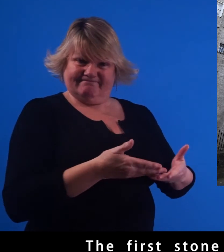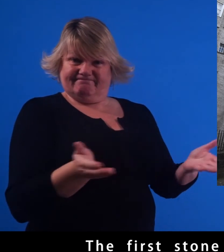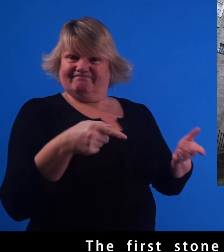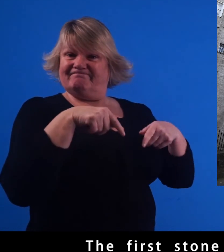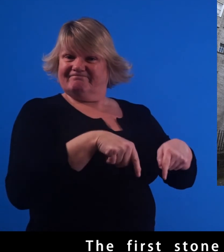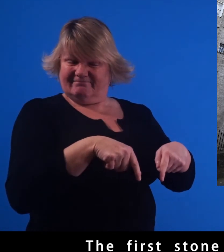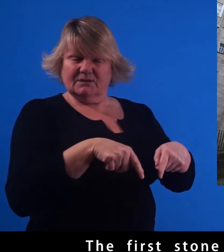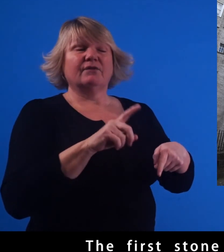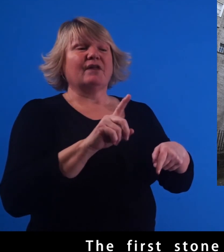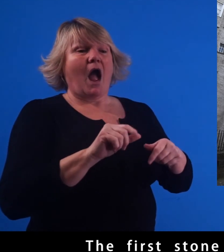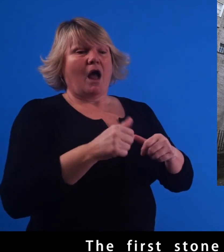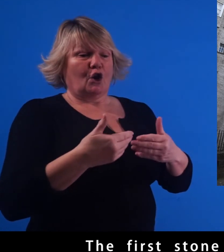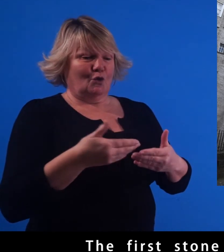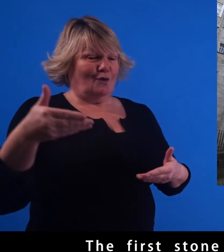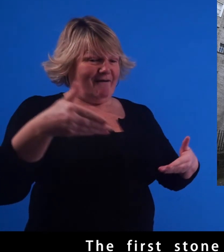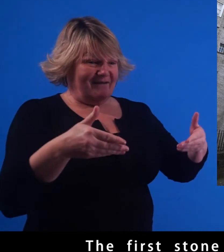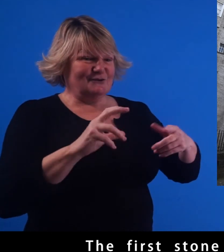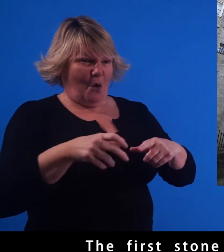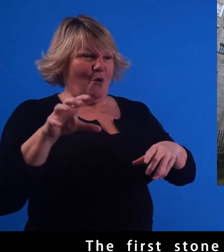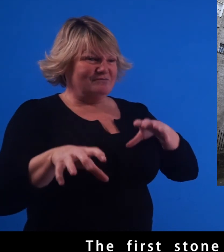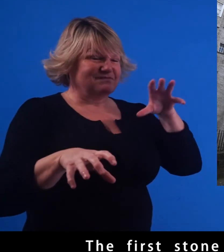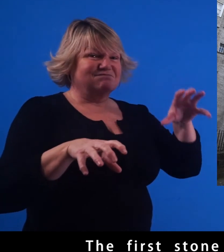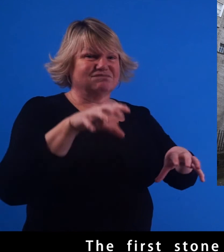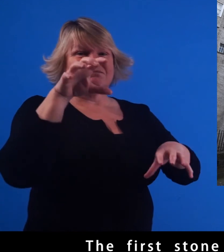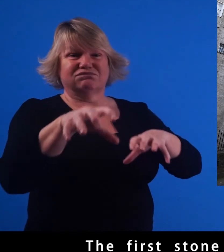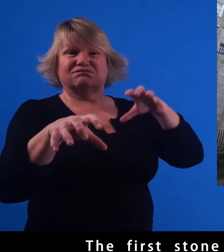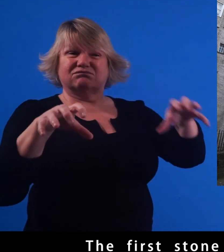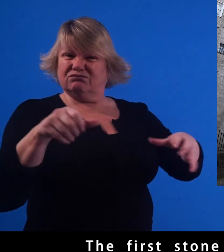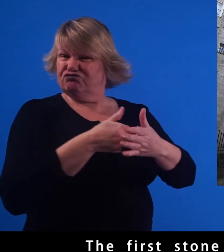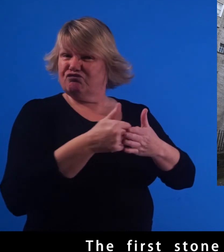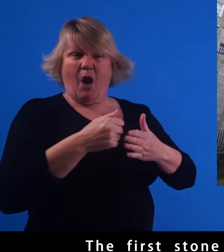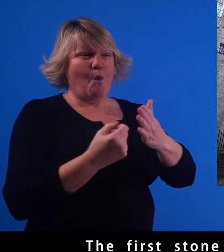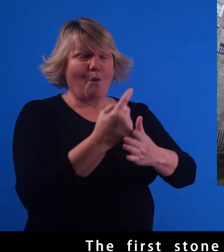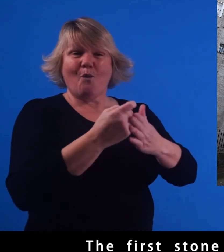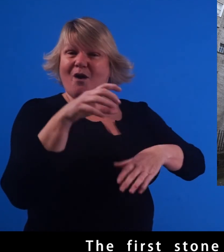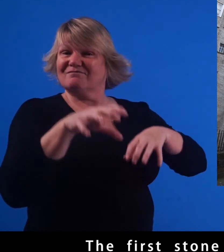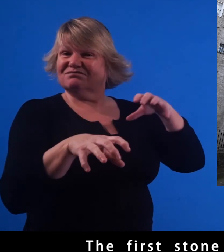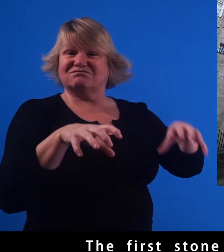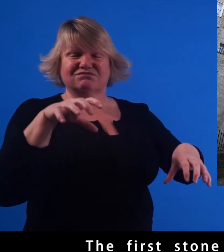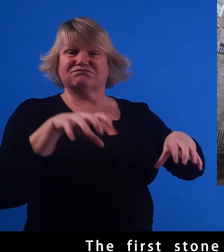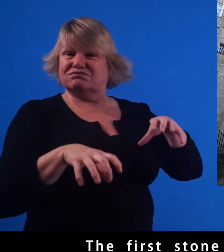unveiled in 1997, and new flagstones are added on a regular basis.